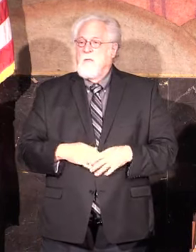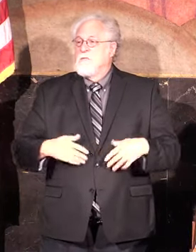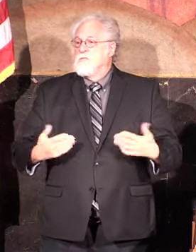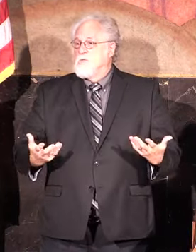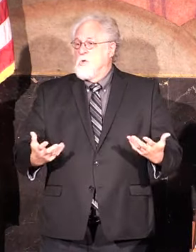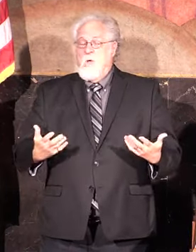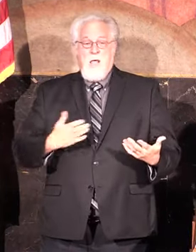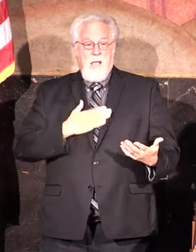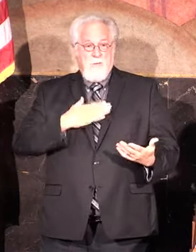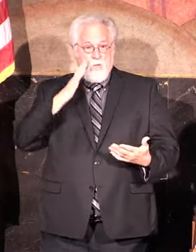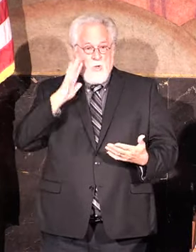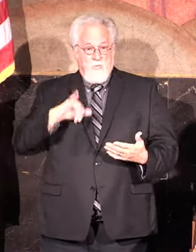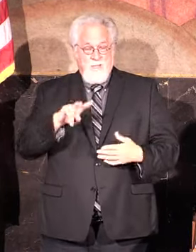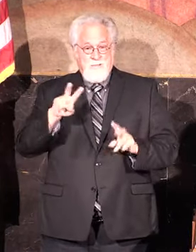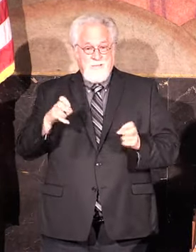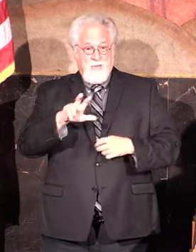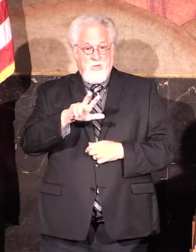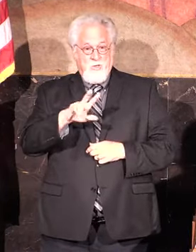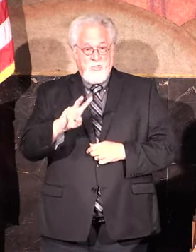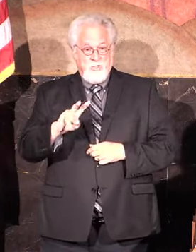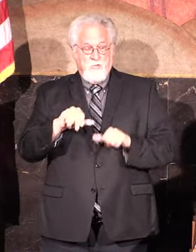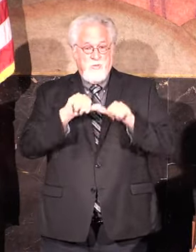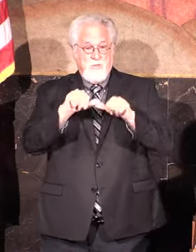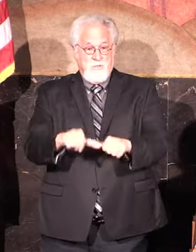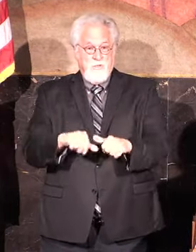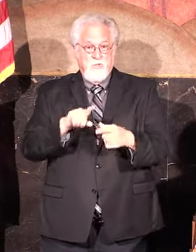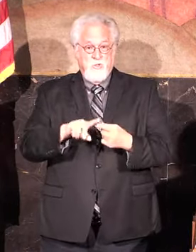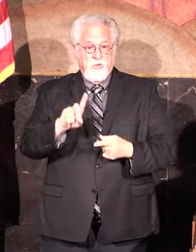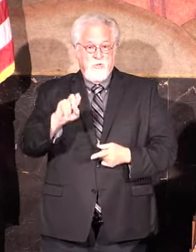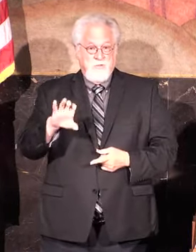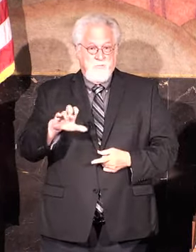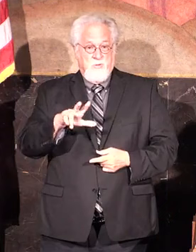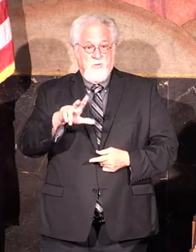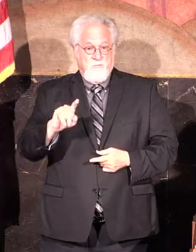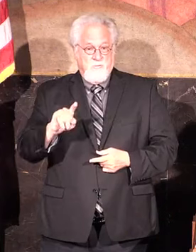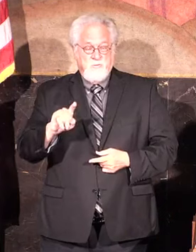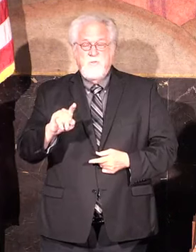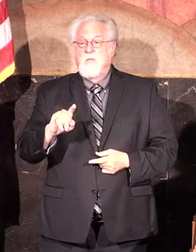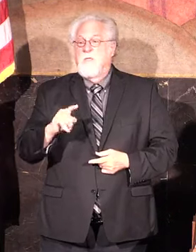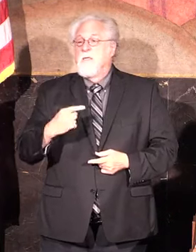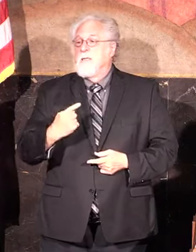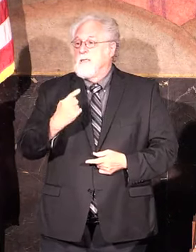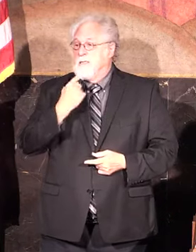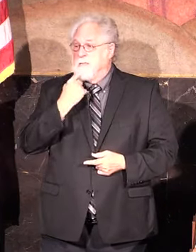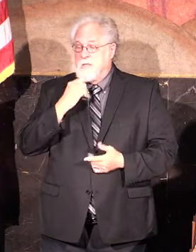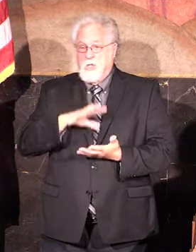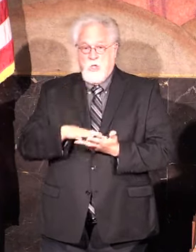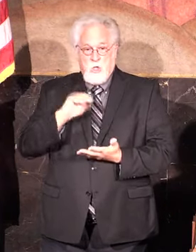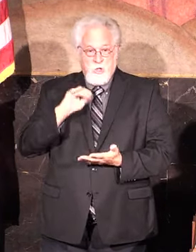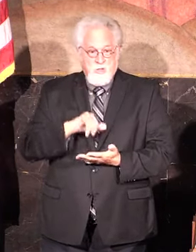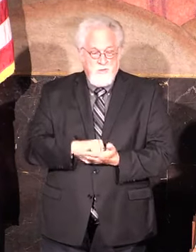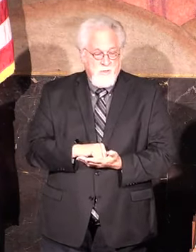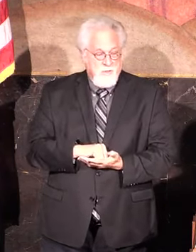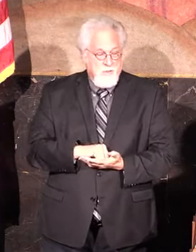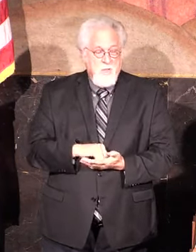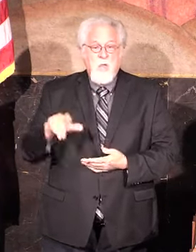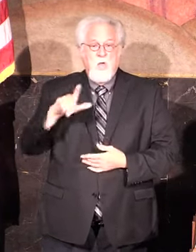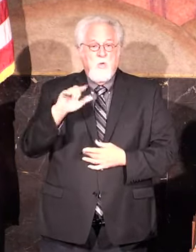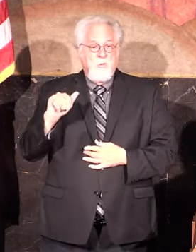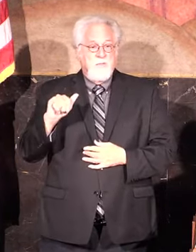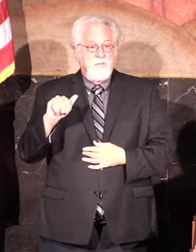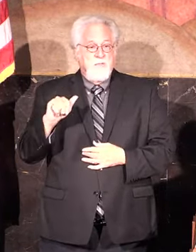we're happy to know that the Title 32 will be continued through the end of the year, I was certainly disappointed to learn that